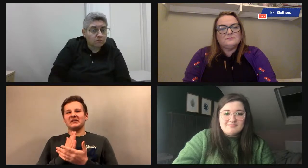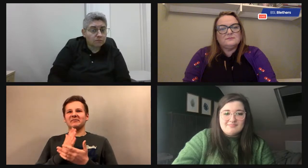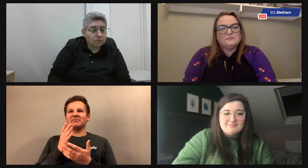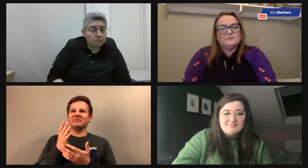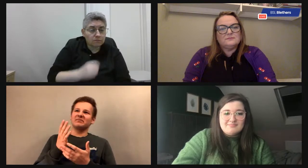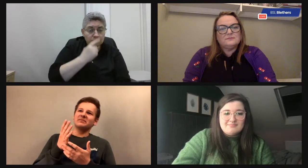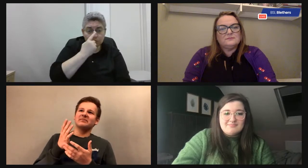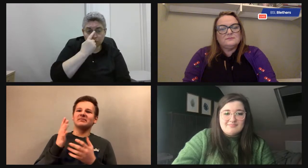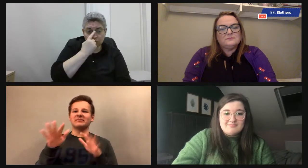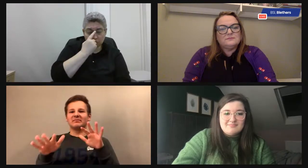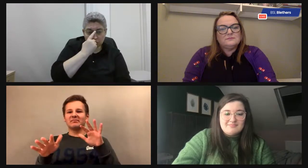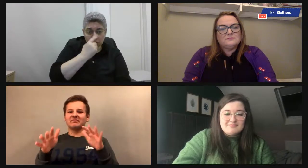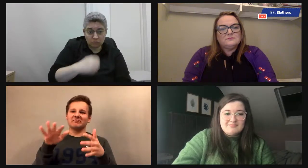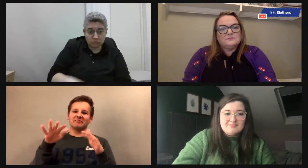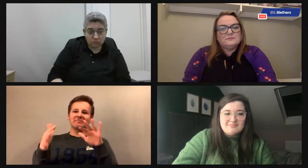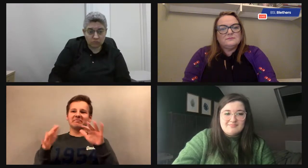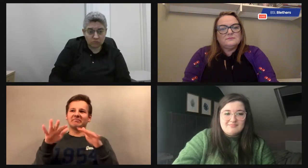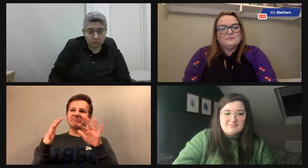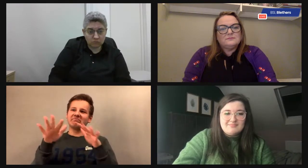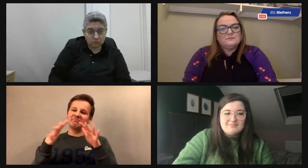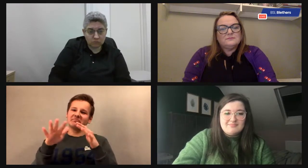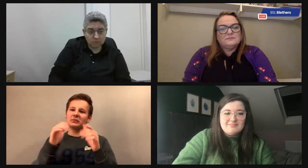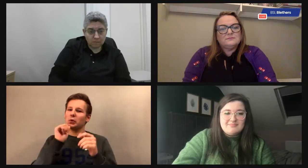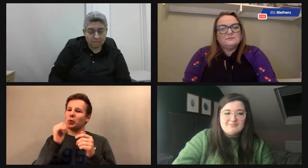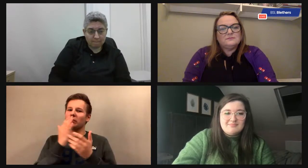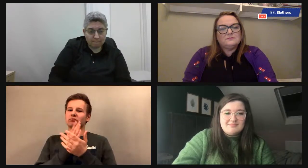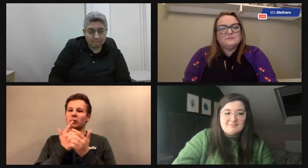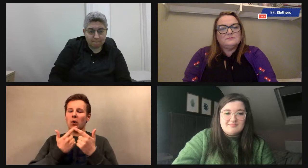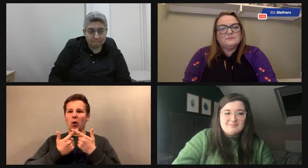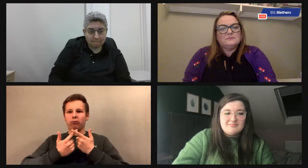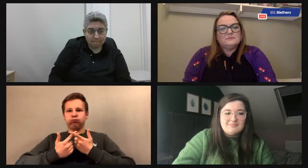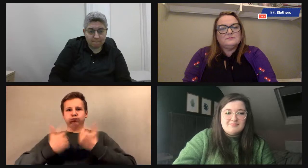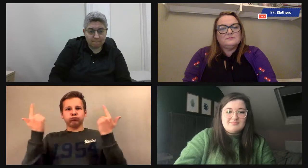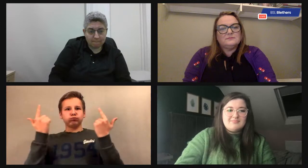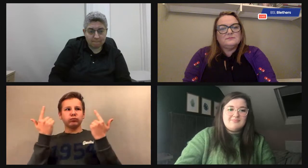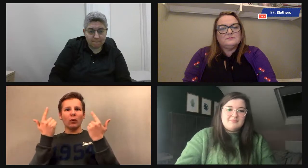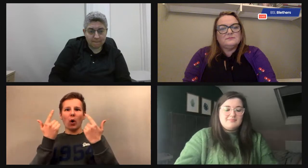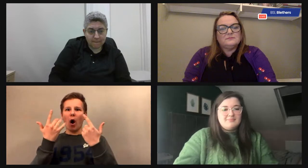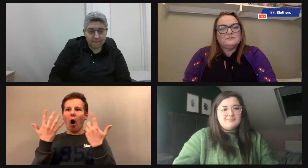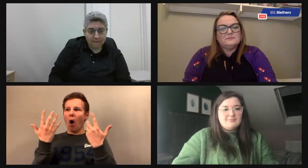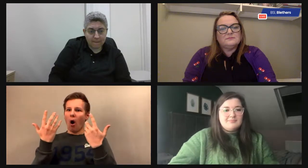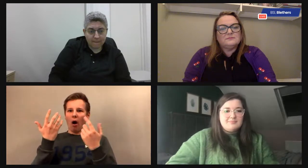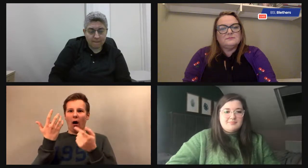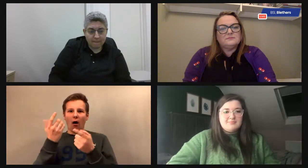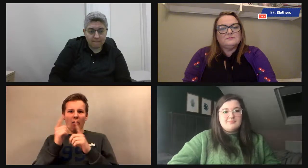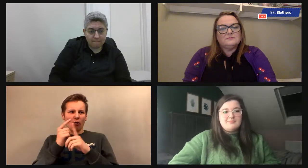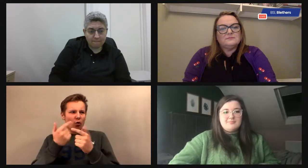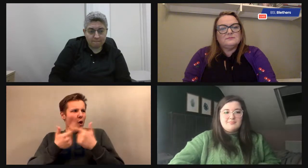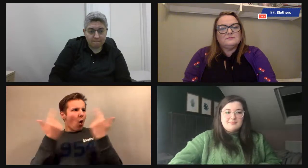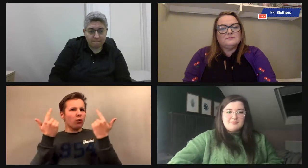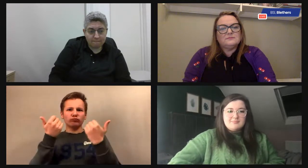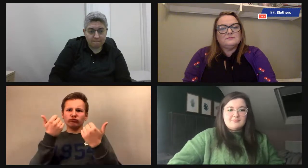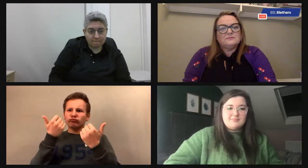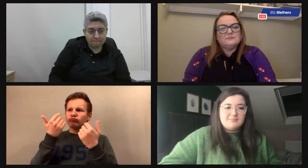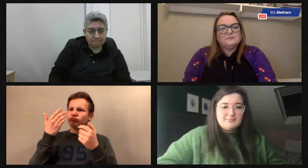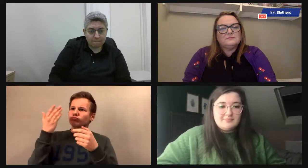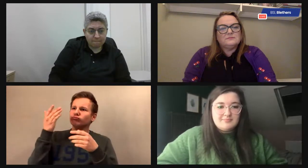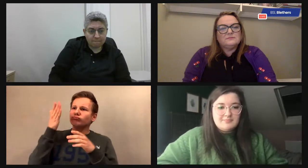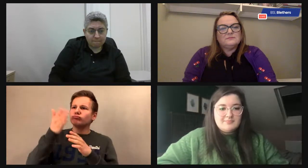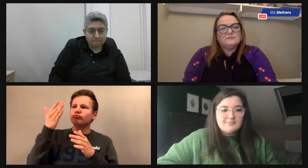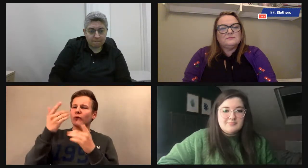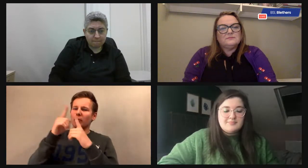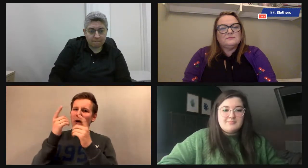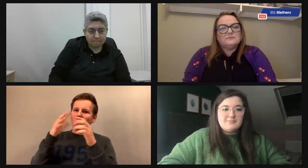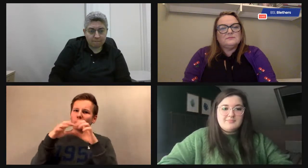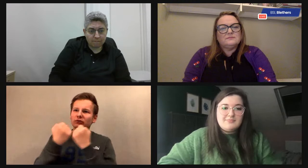I issues? didn't. No? In my time, I'm at school. I think I've had, yes, some of it,